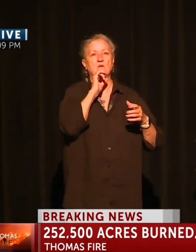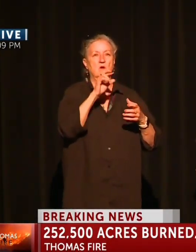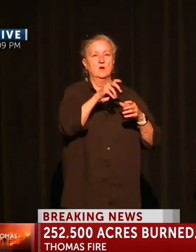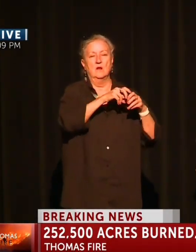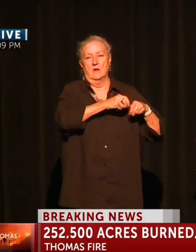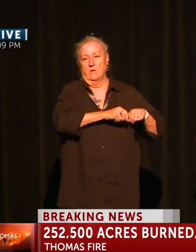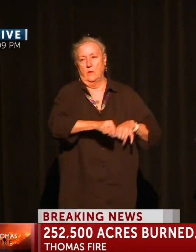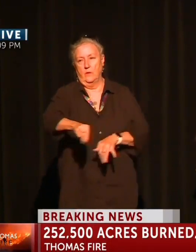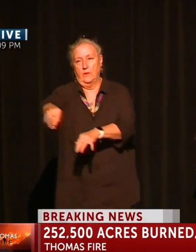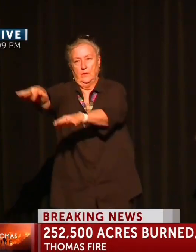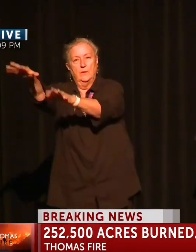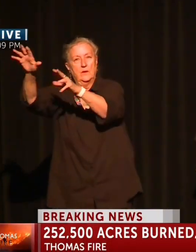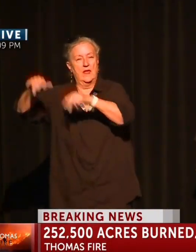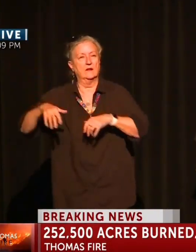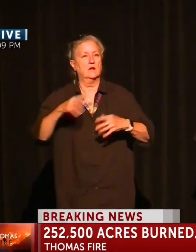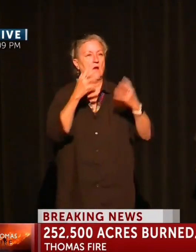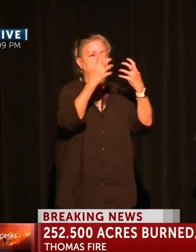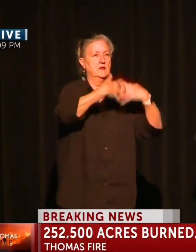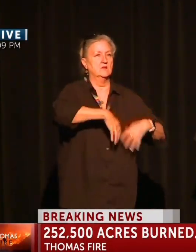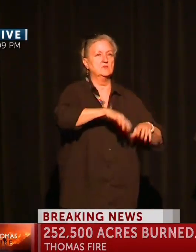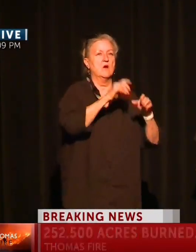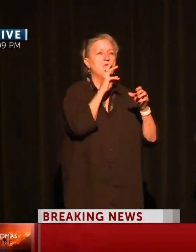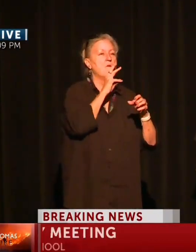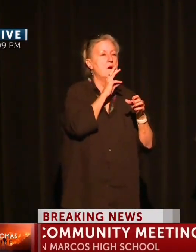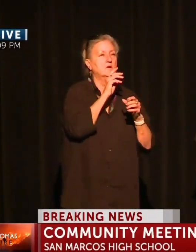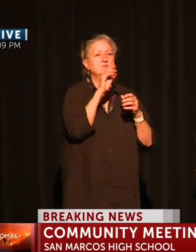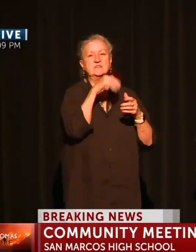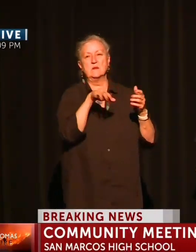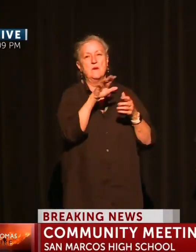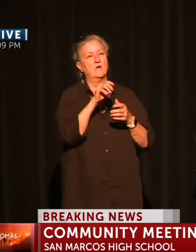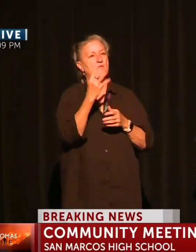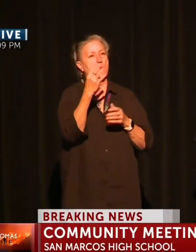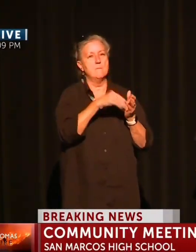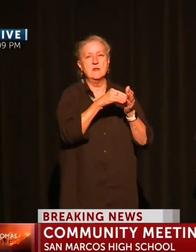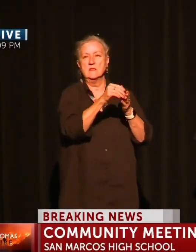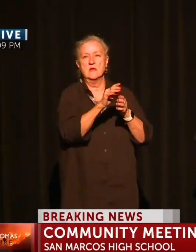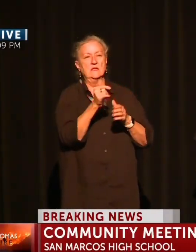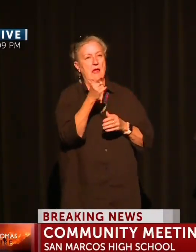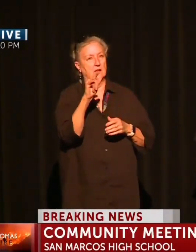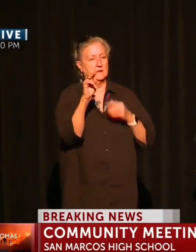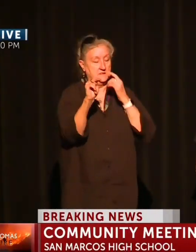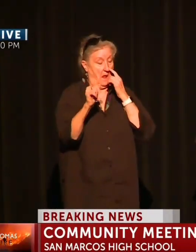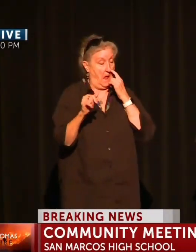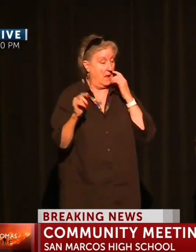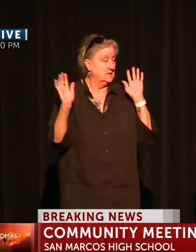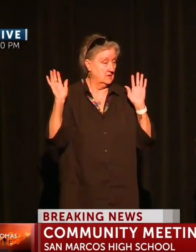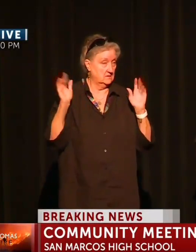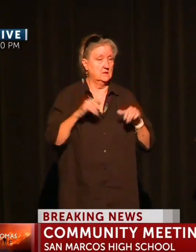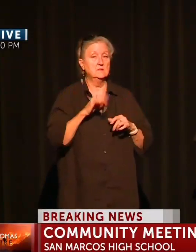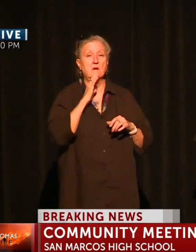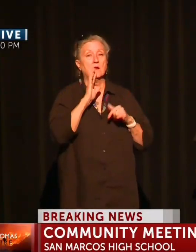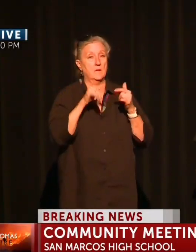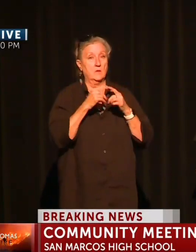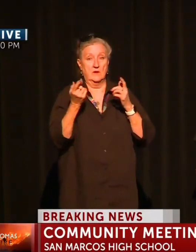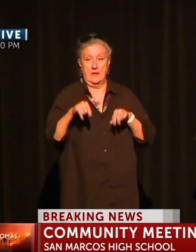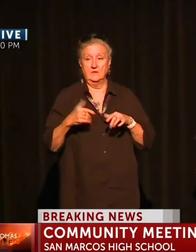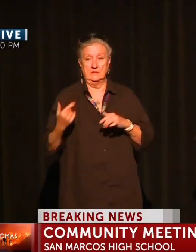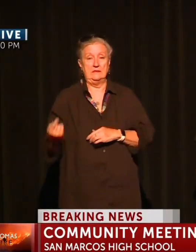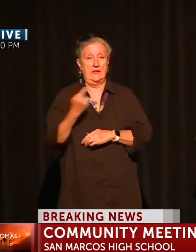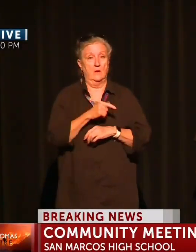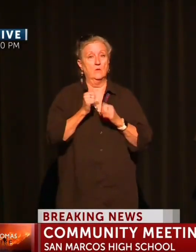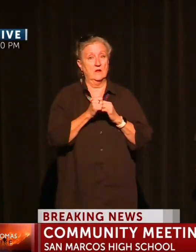4 million gallons. We're at 35% containment. So we're going to talk about what happened today